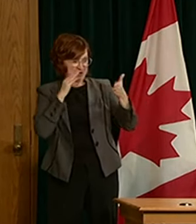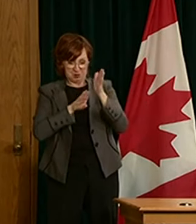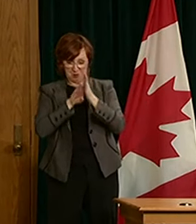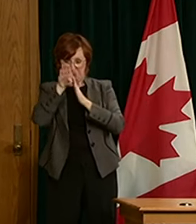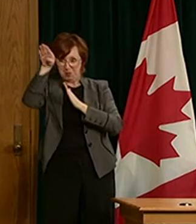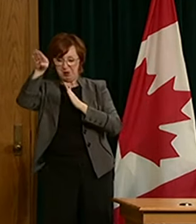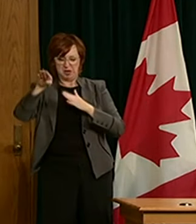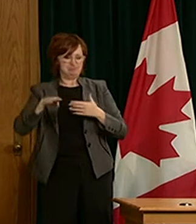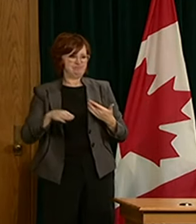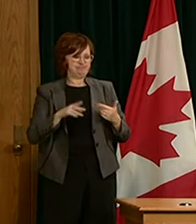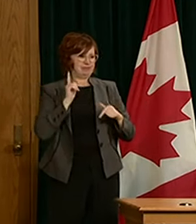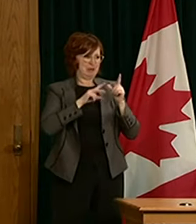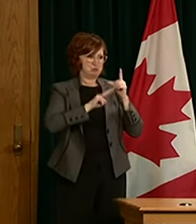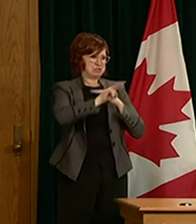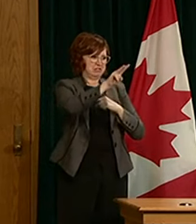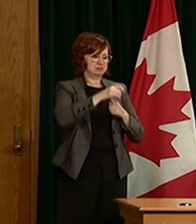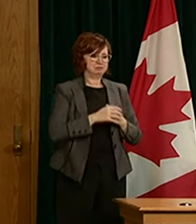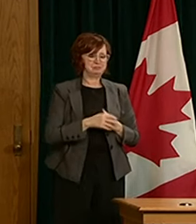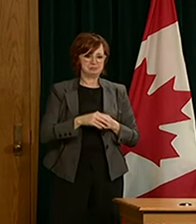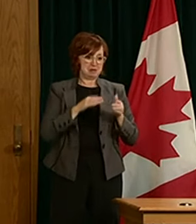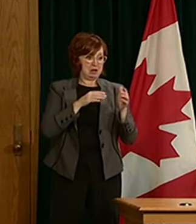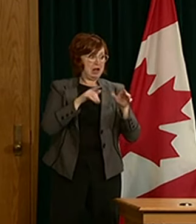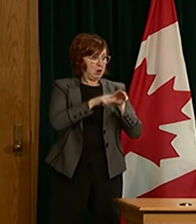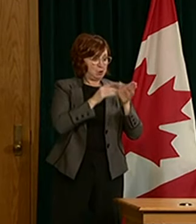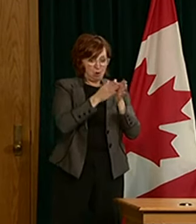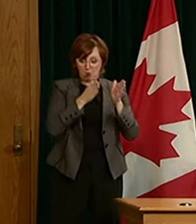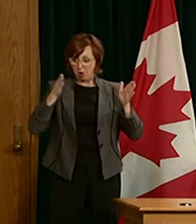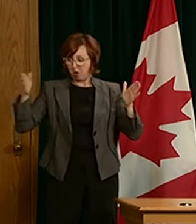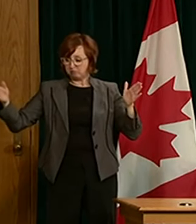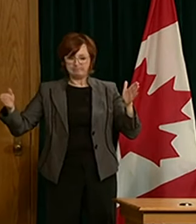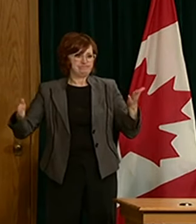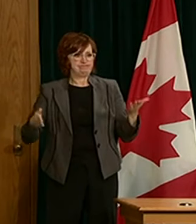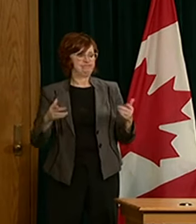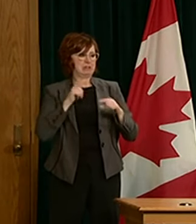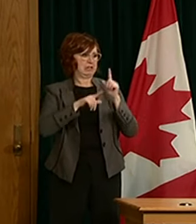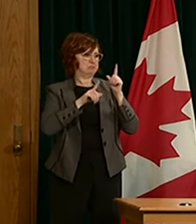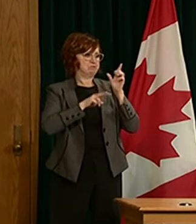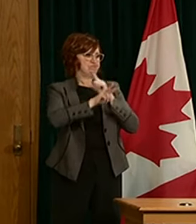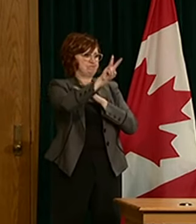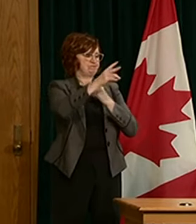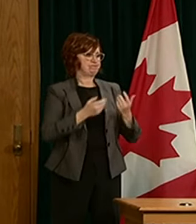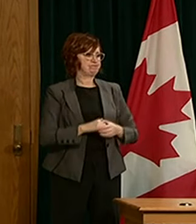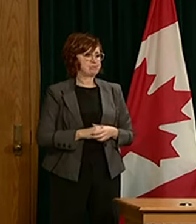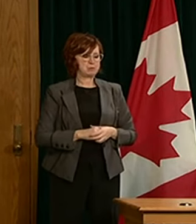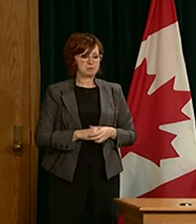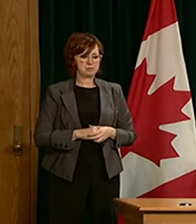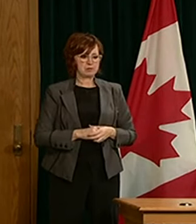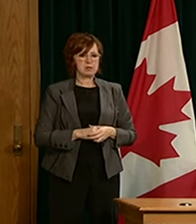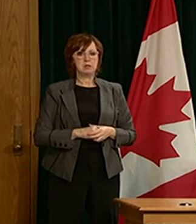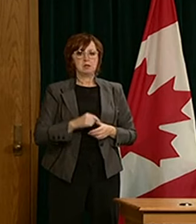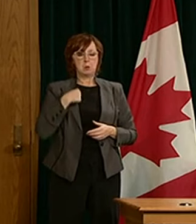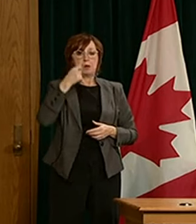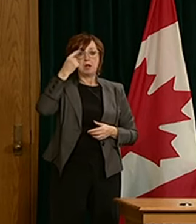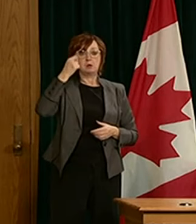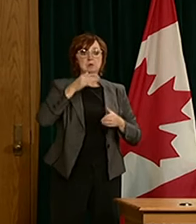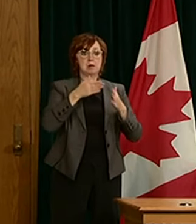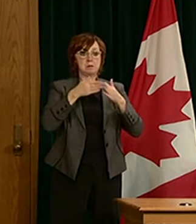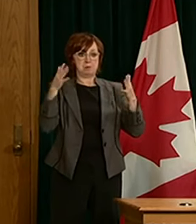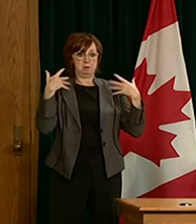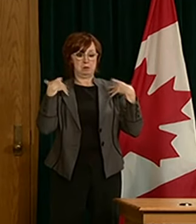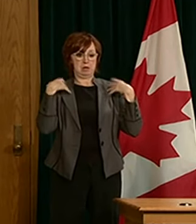how long. But I will say, and you've heard it reinforced time and time again in today's presentation around, we believe the public health measures that are in